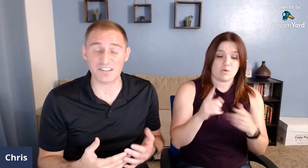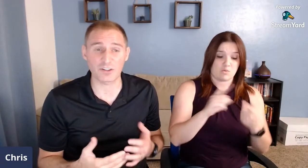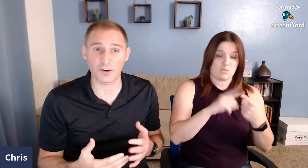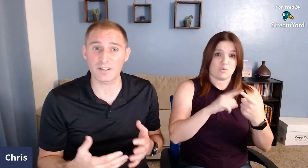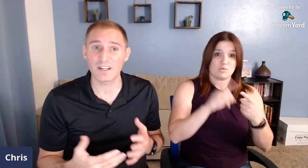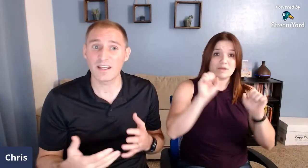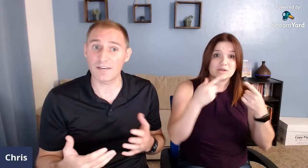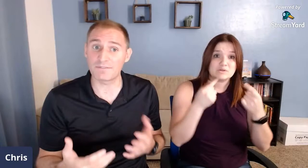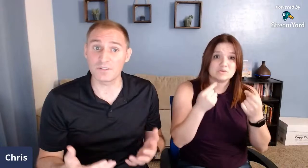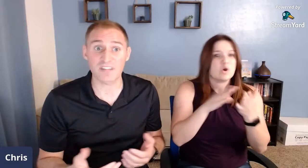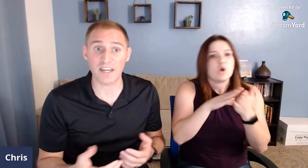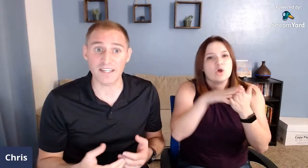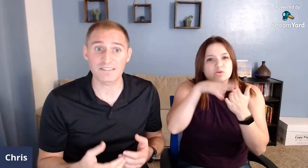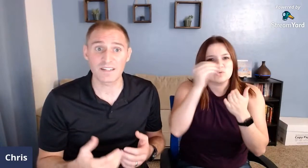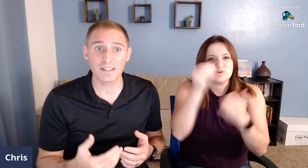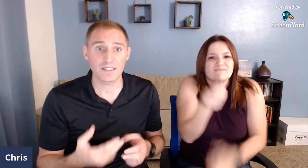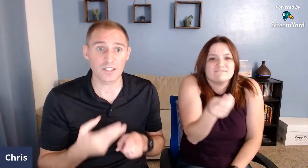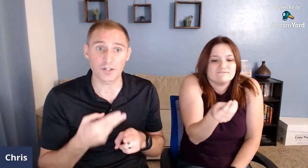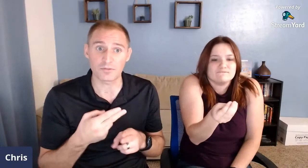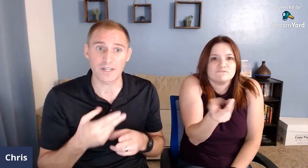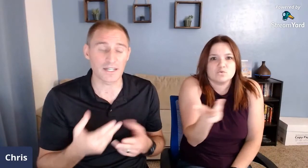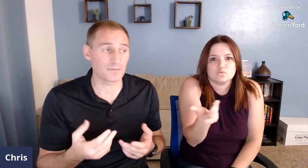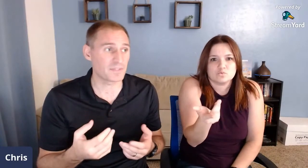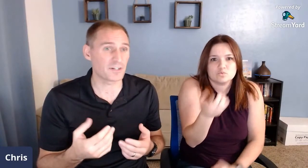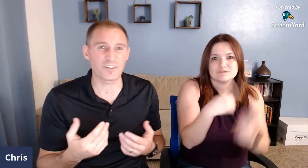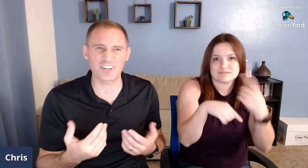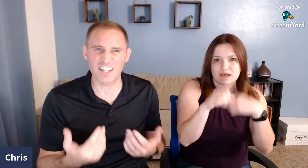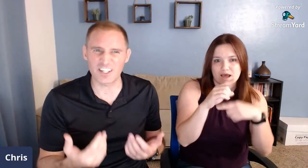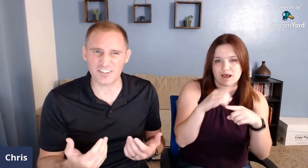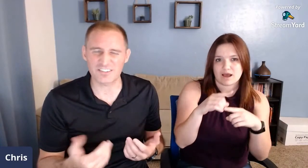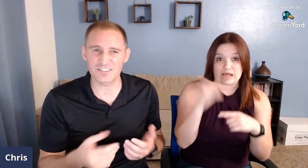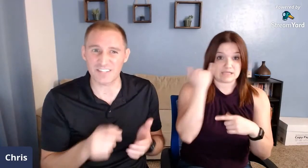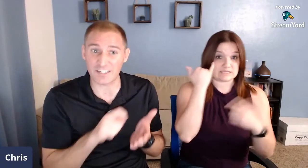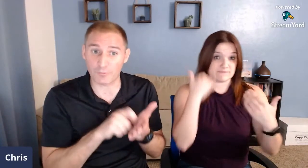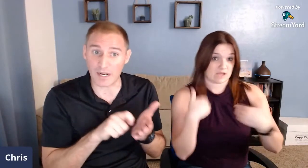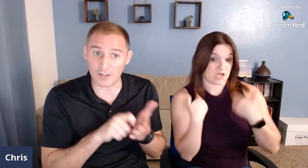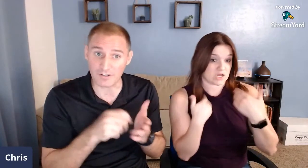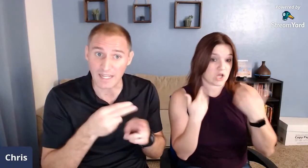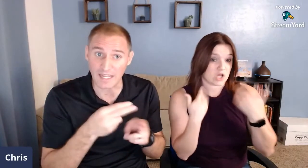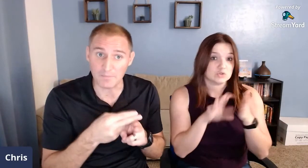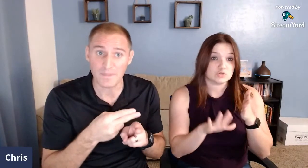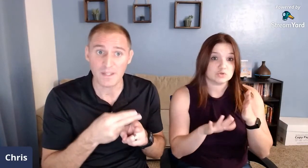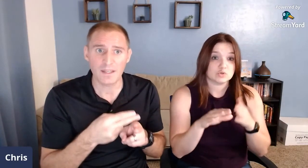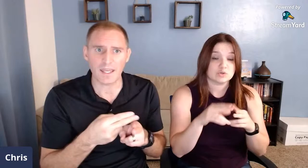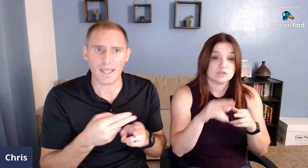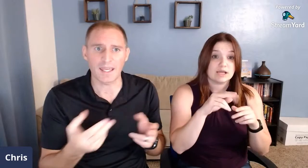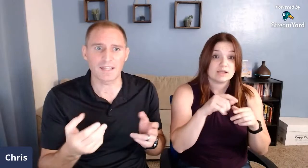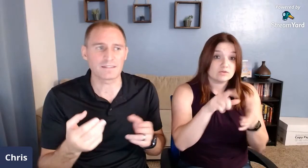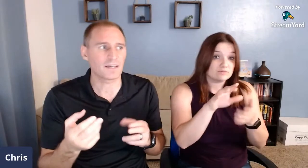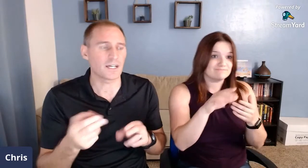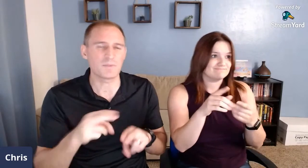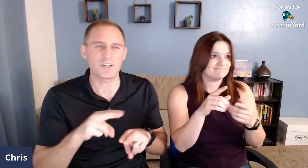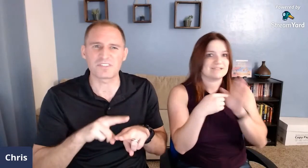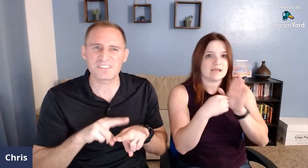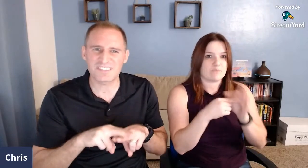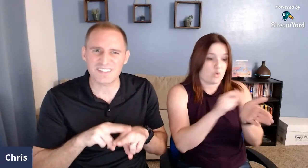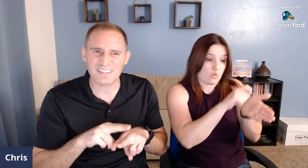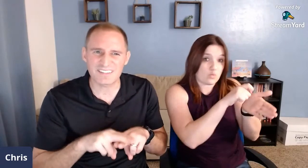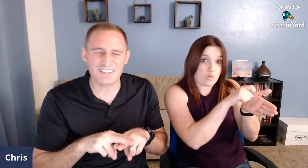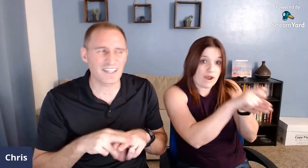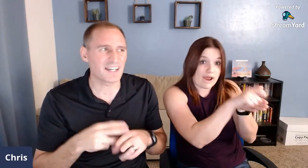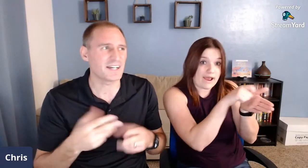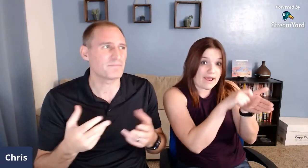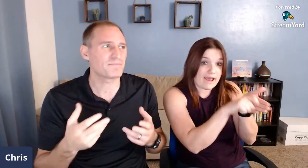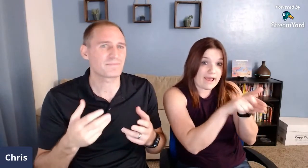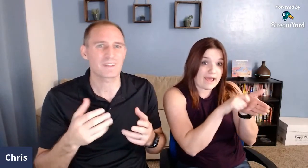initially is just learn a few signs. You know, if they're a younger student, like write your name and, sit.